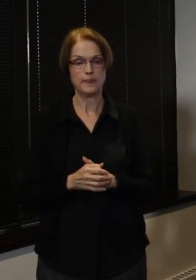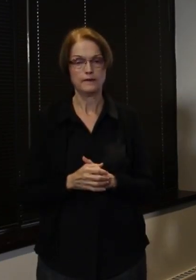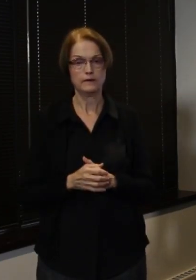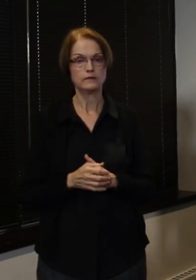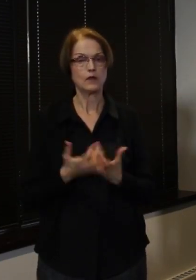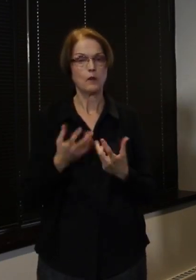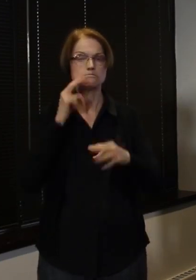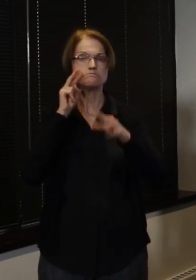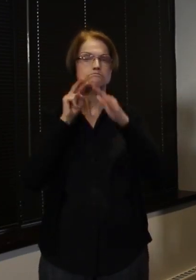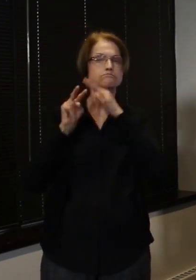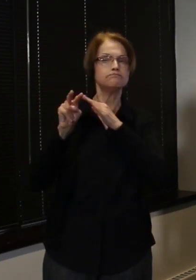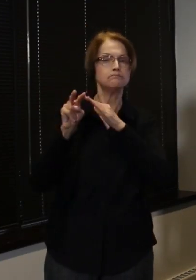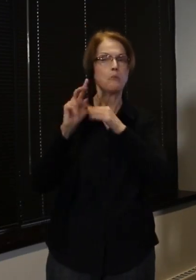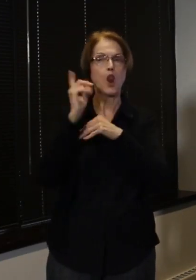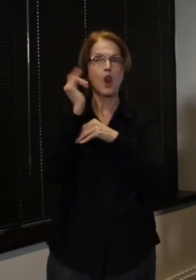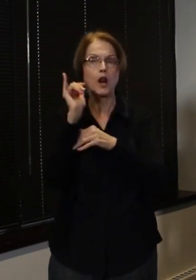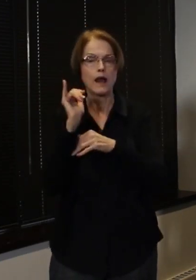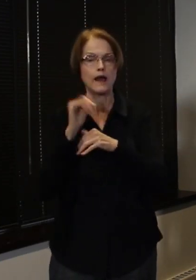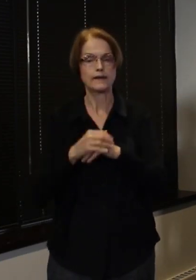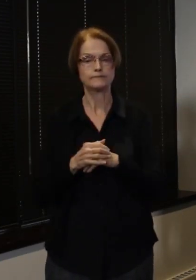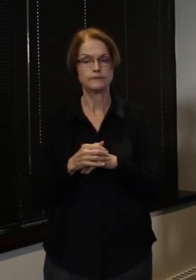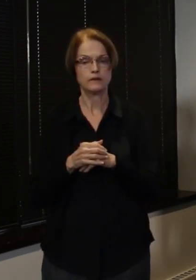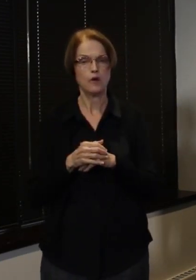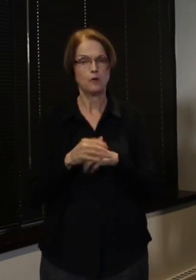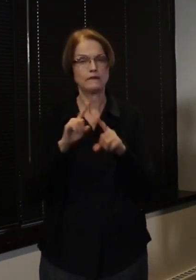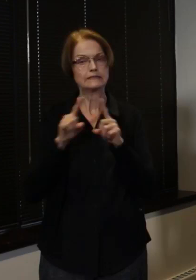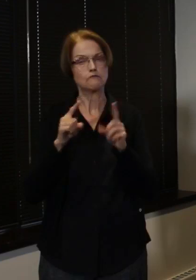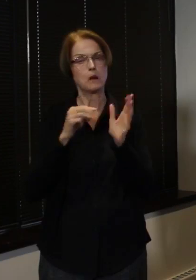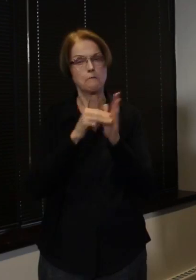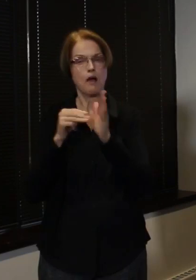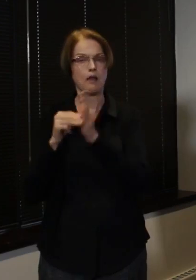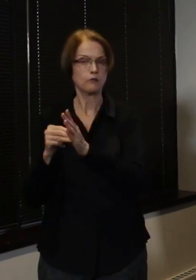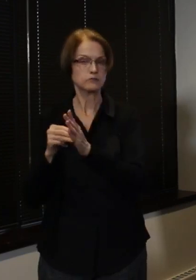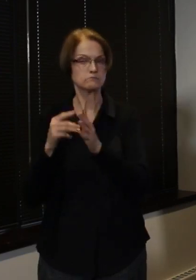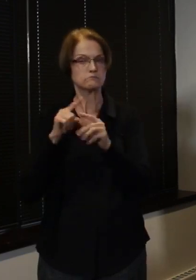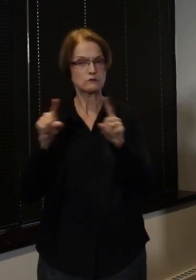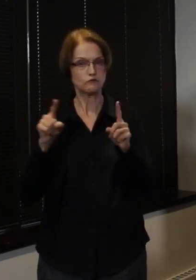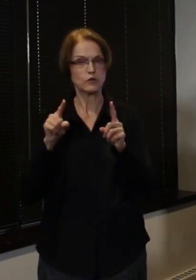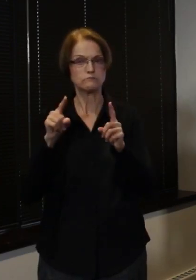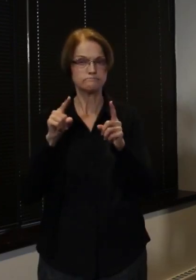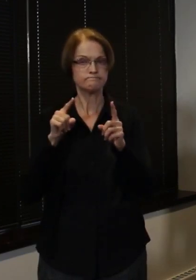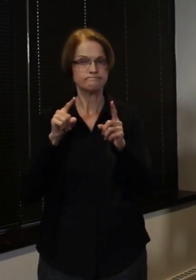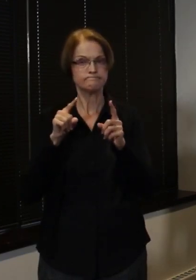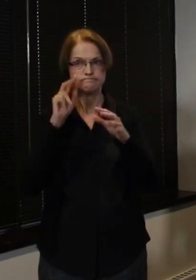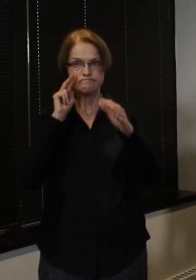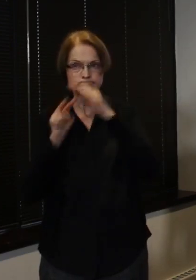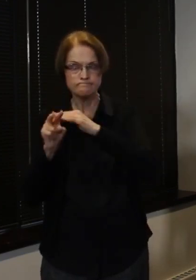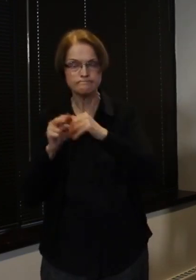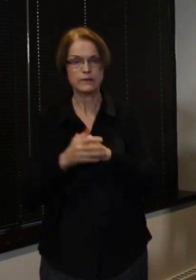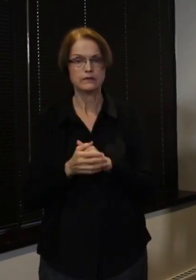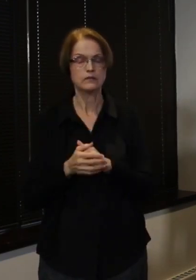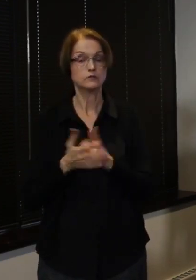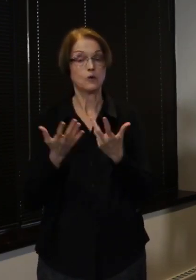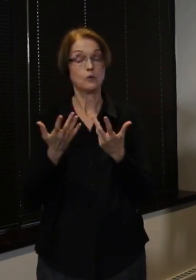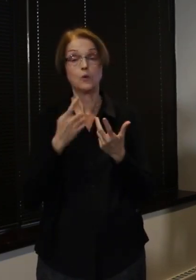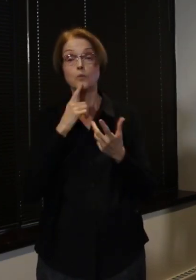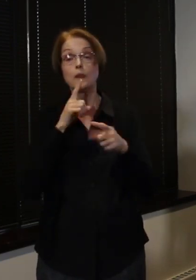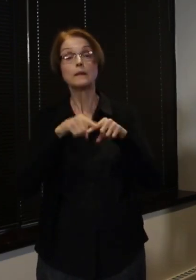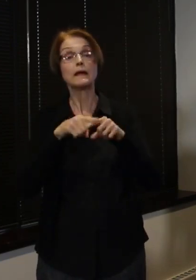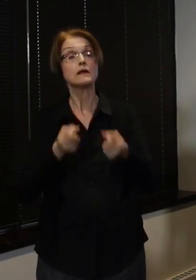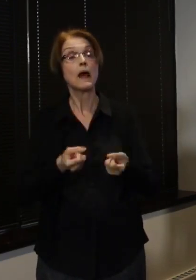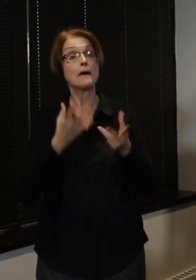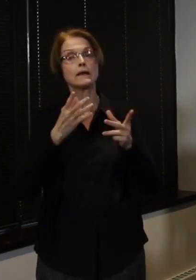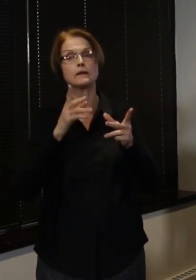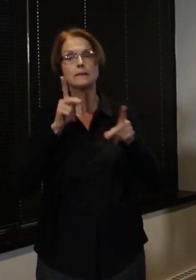going forward, and we know that there's a couple of different ways that we could go with this, and it really depends upon how much transmission is occurring out in the